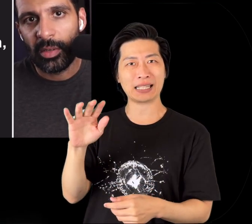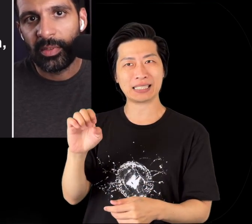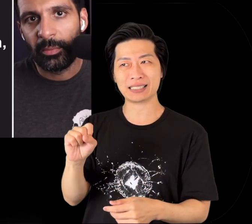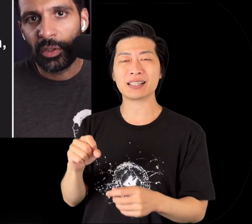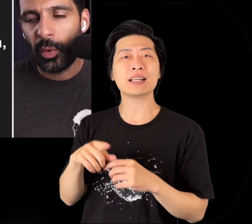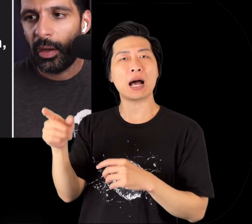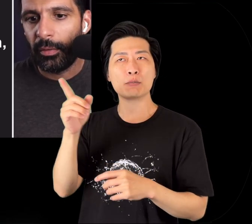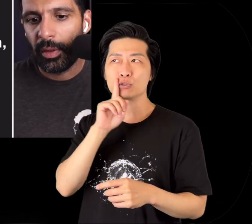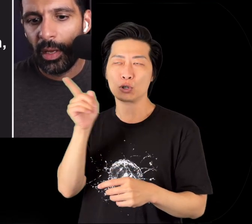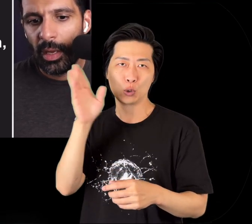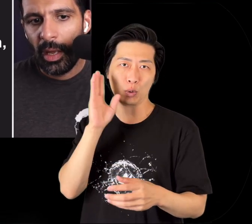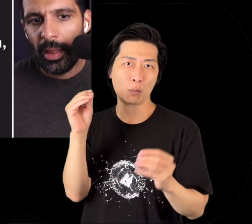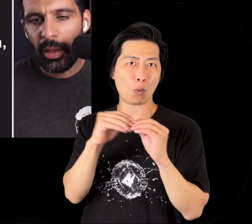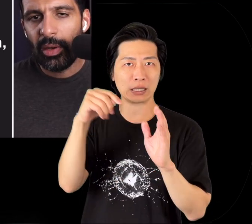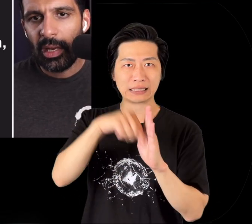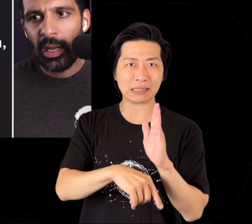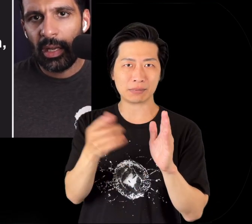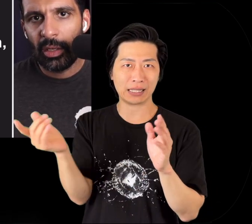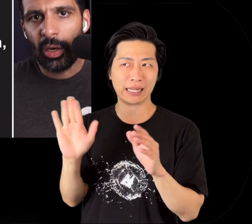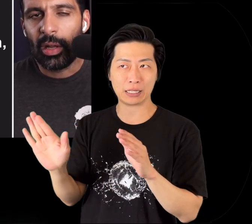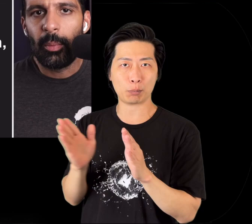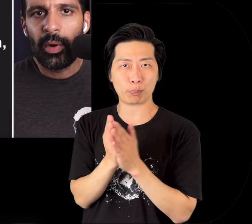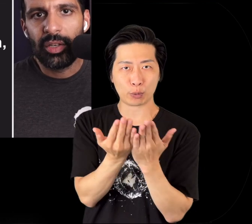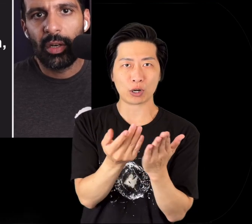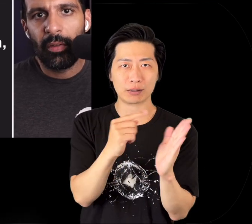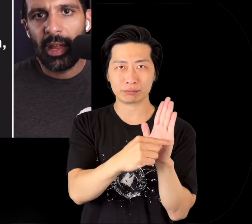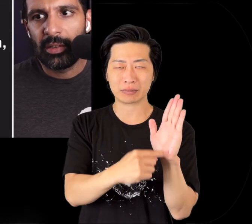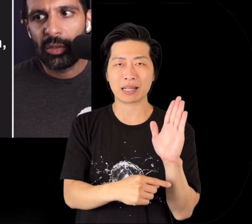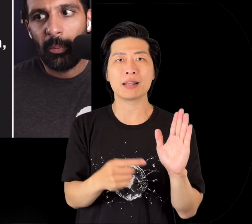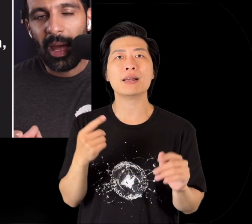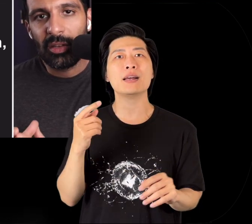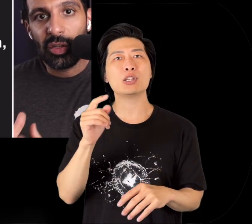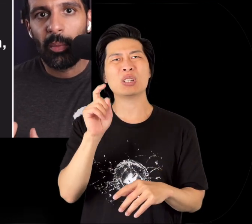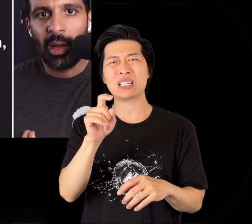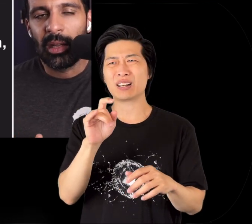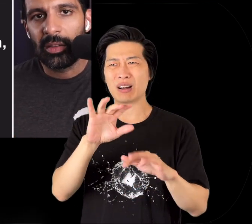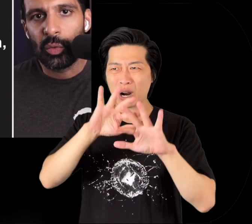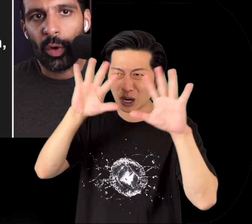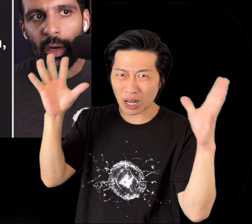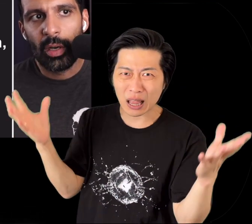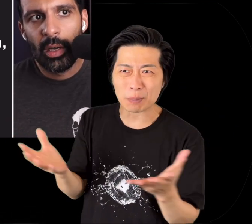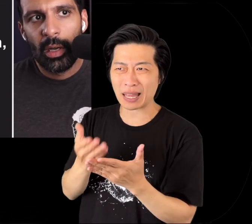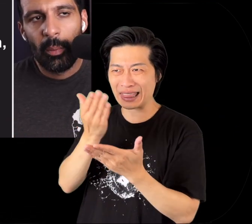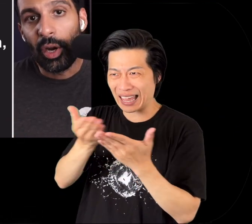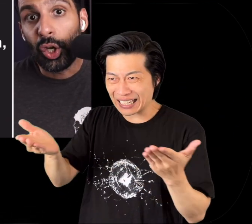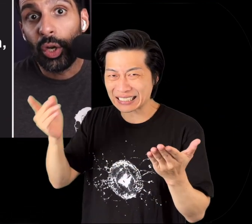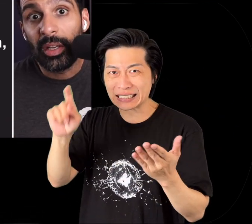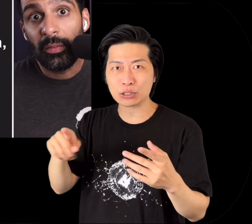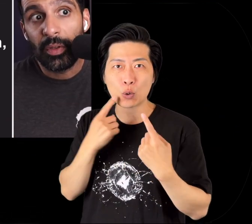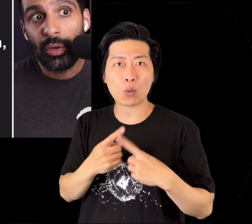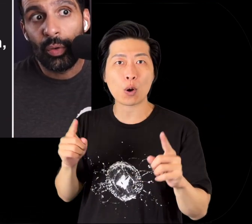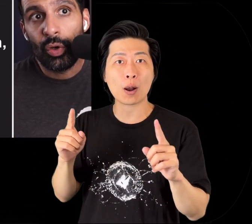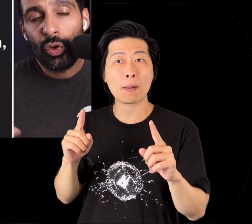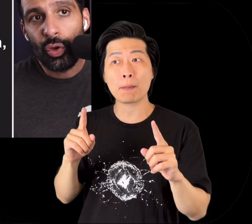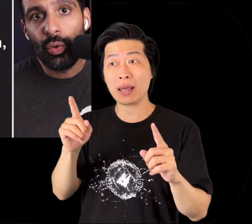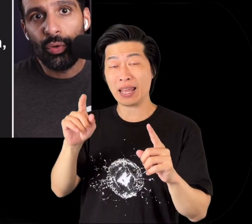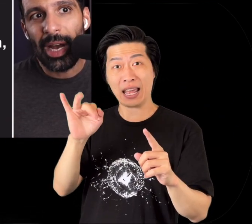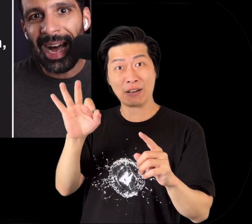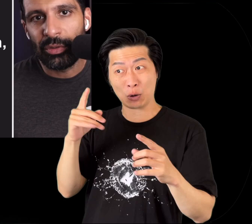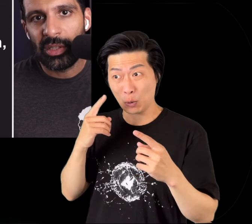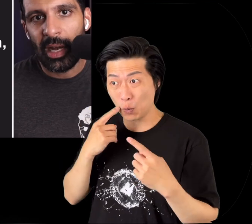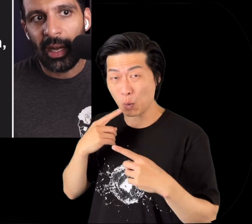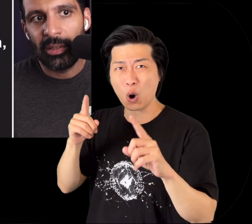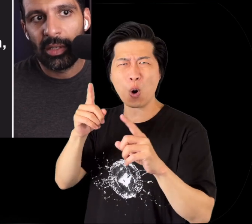come out on September 12th, that you need a conglomeration of things to make something like this work. But it could give you